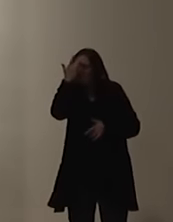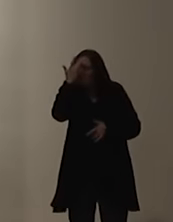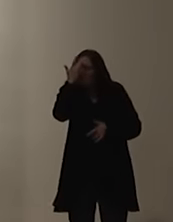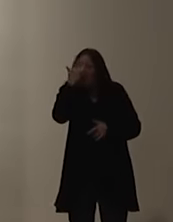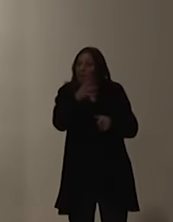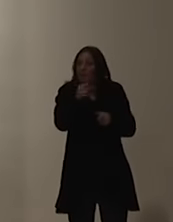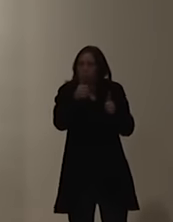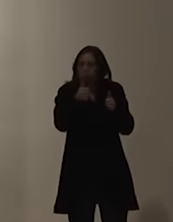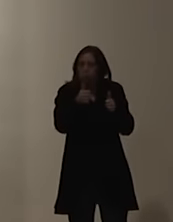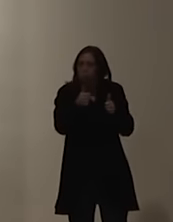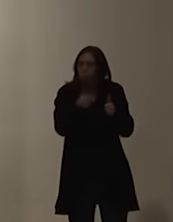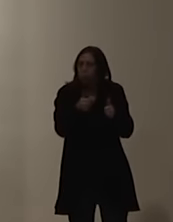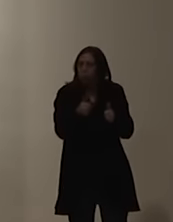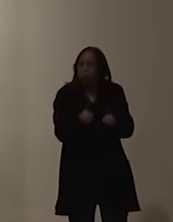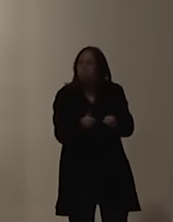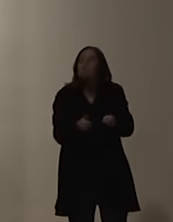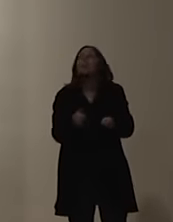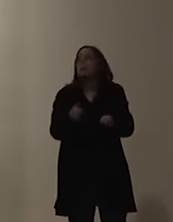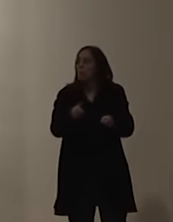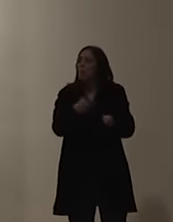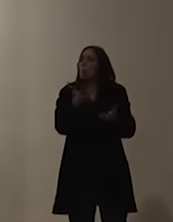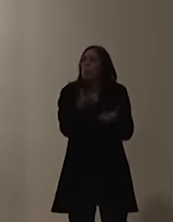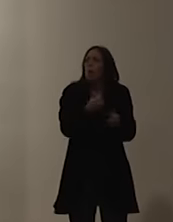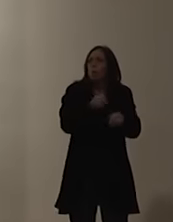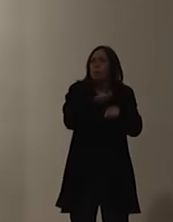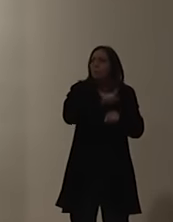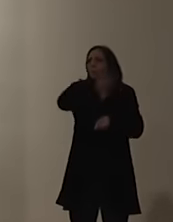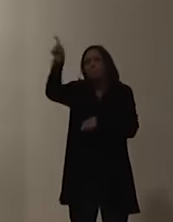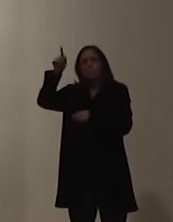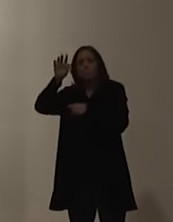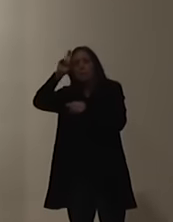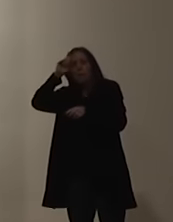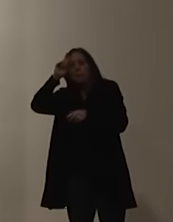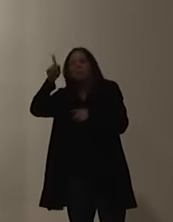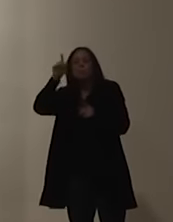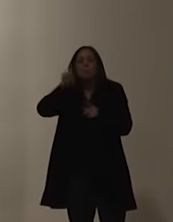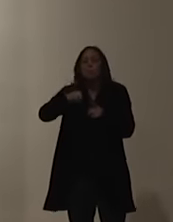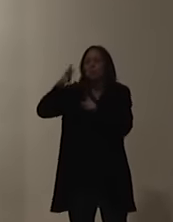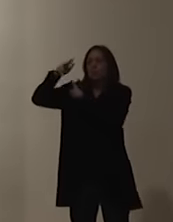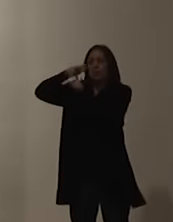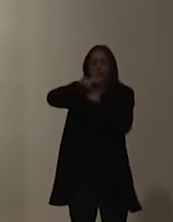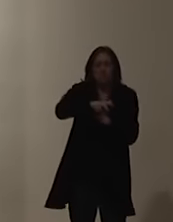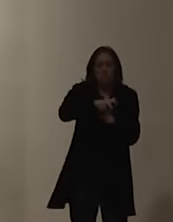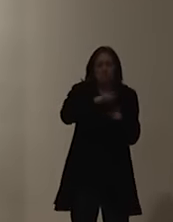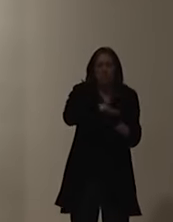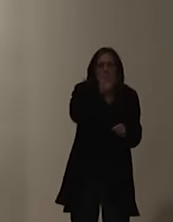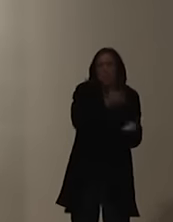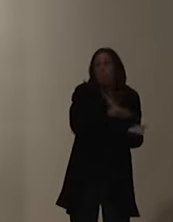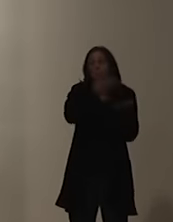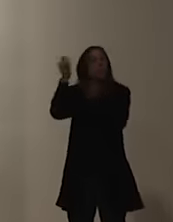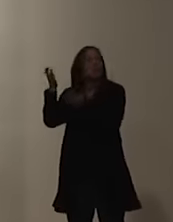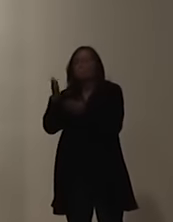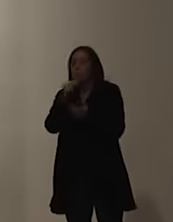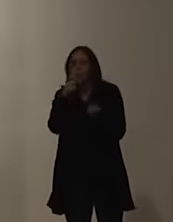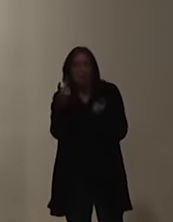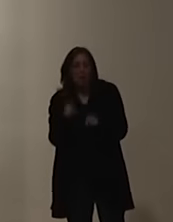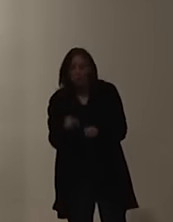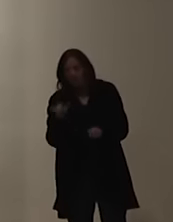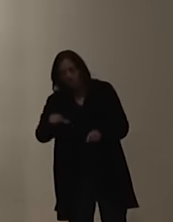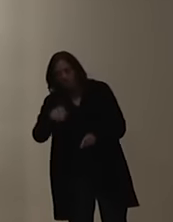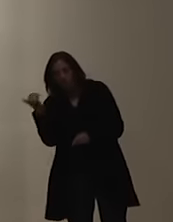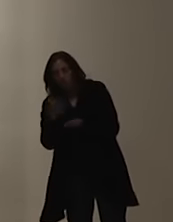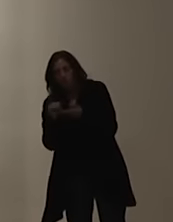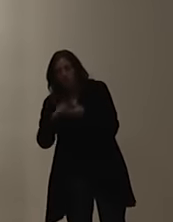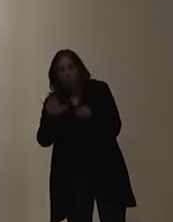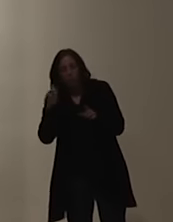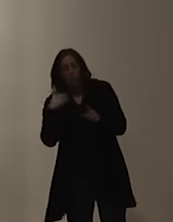part of the story. But we went and talked to the minister, and he said, look, you know, the east, the tri-zone area where you guys are going to work, it's